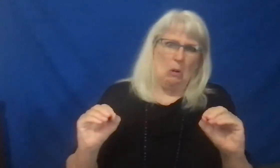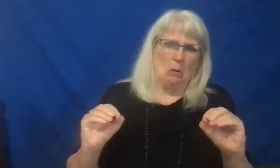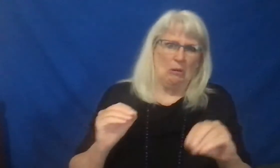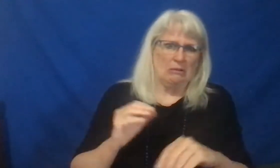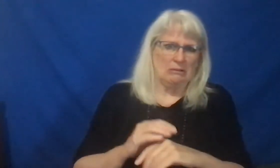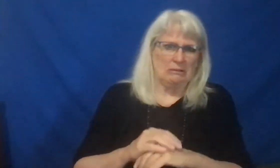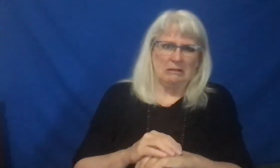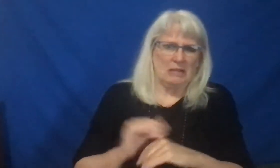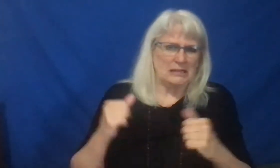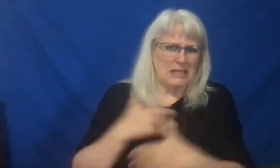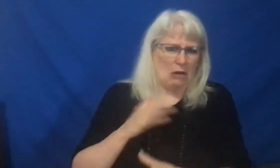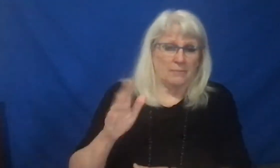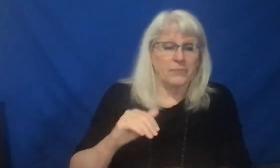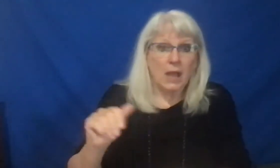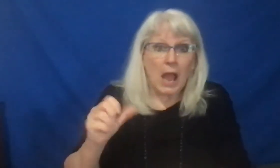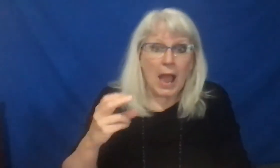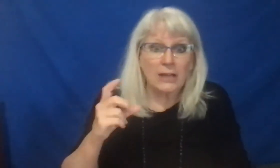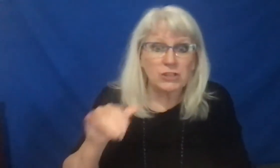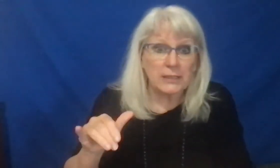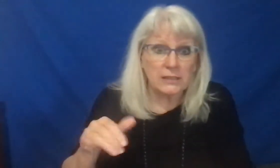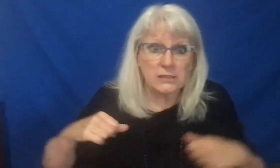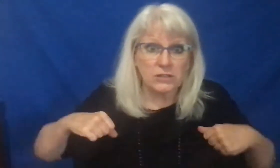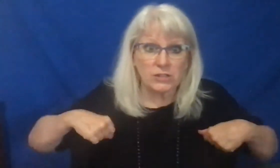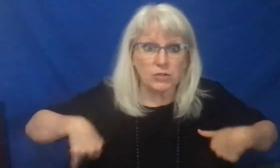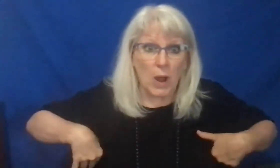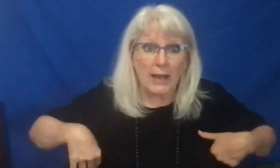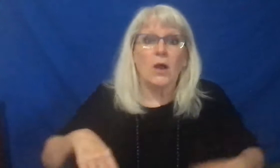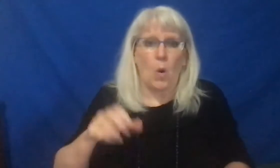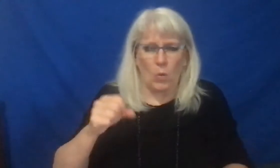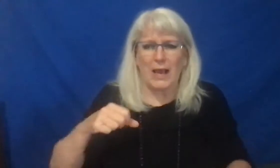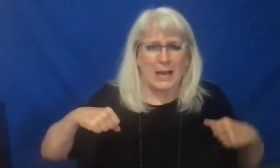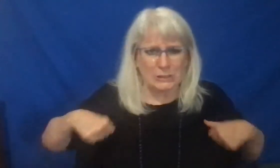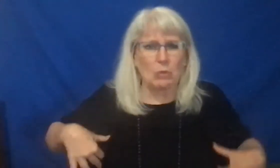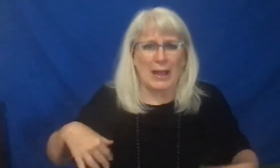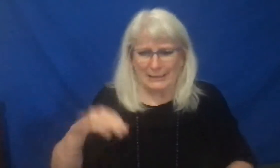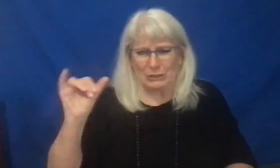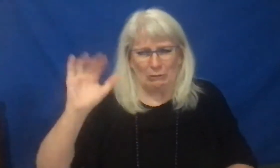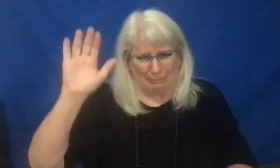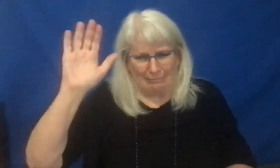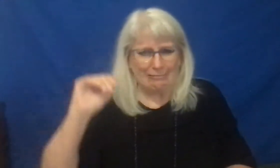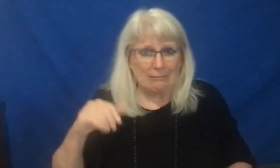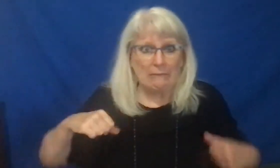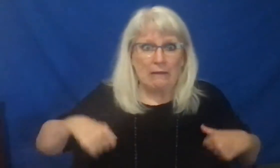Ashley was talking about being a sweater. Dude, I sweat. Yes, absolutely. I'm a sweater too. And that's like instant sweat.